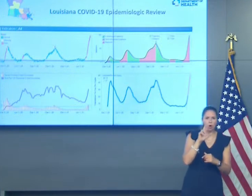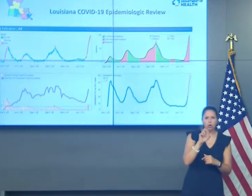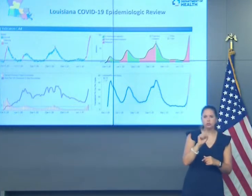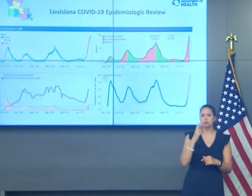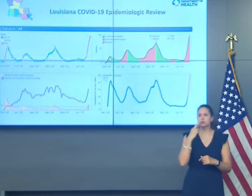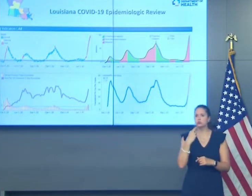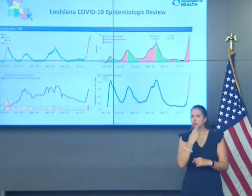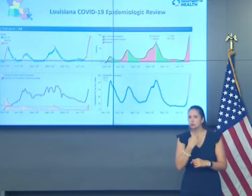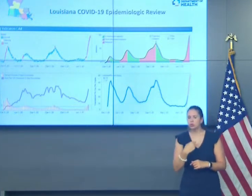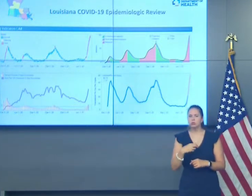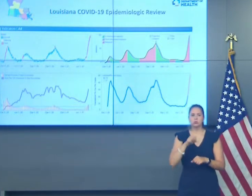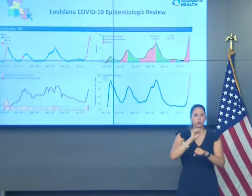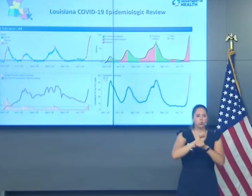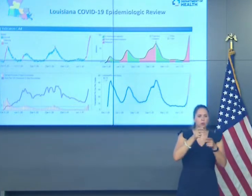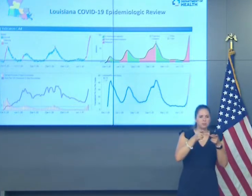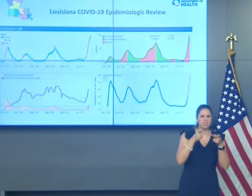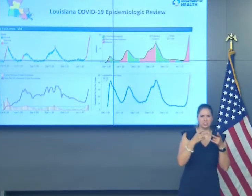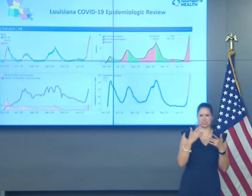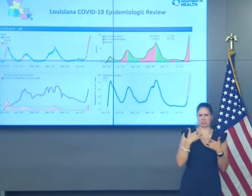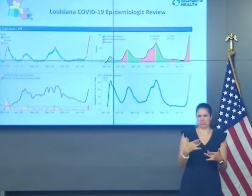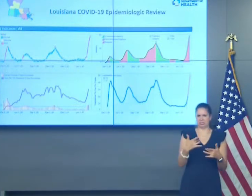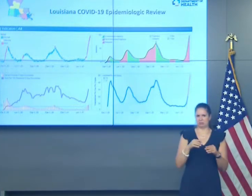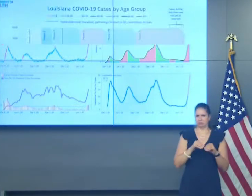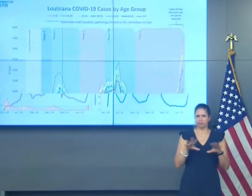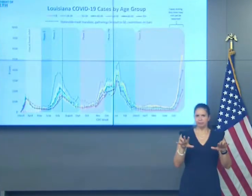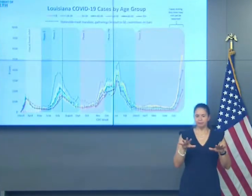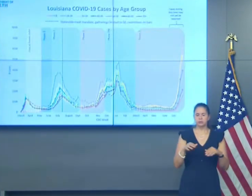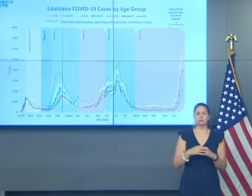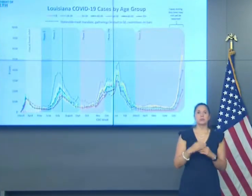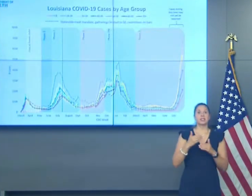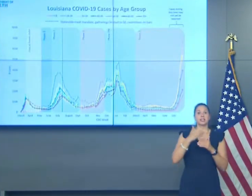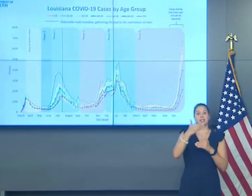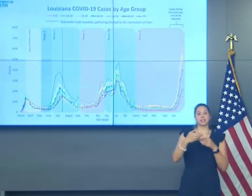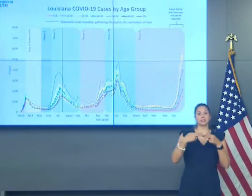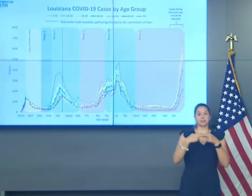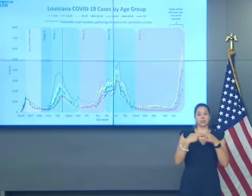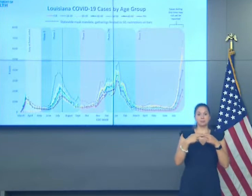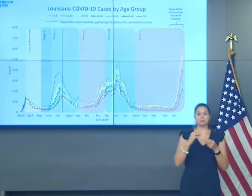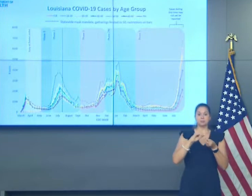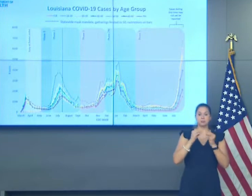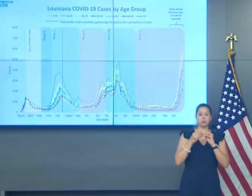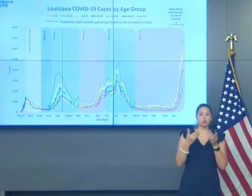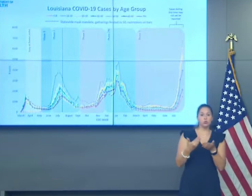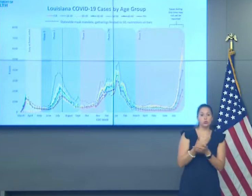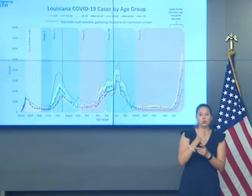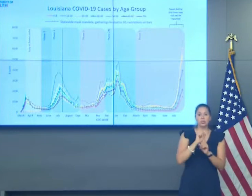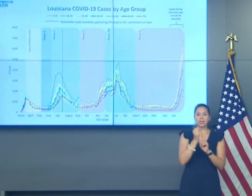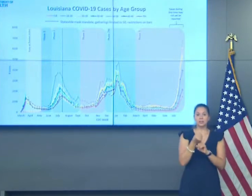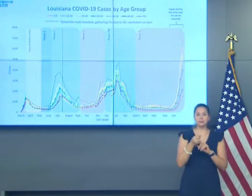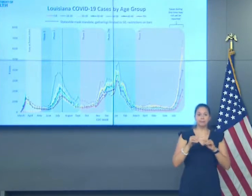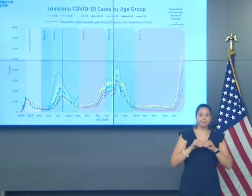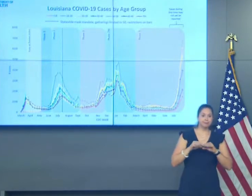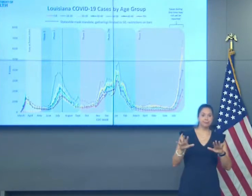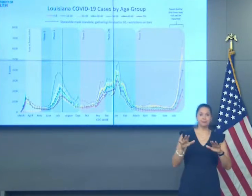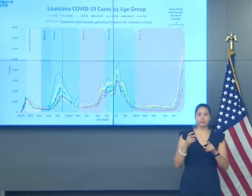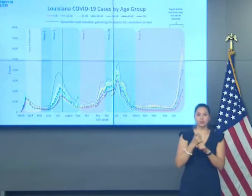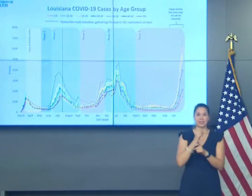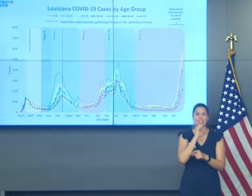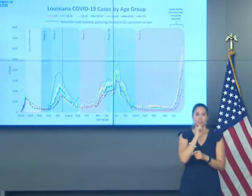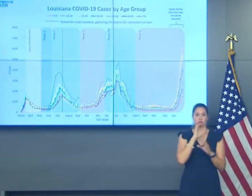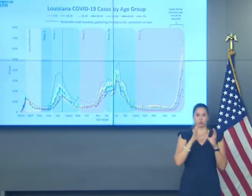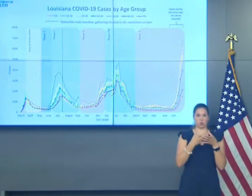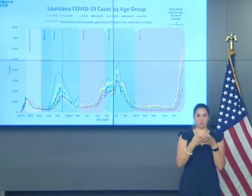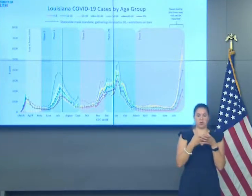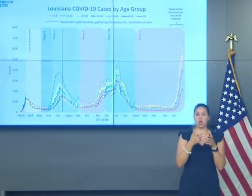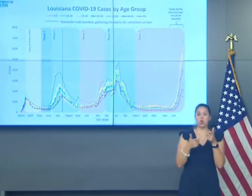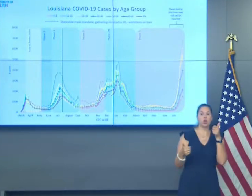and workplaces. Next slide, please. If you look at the number of new cases broken out by age group, we continue